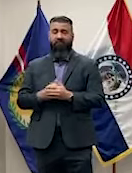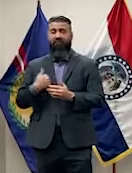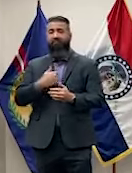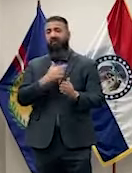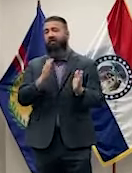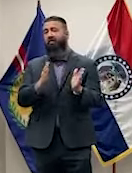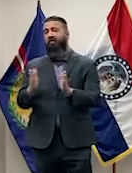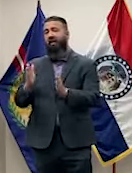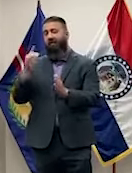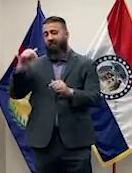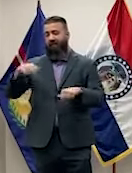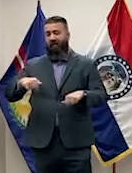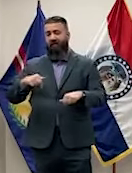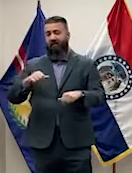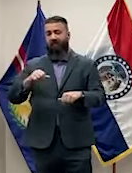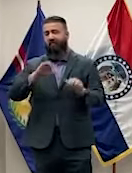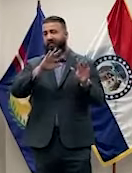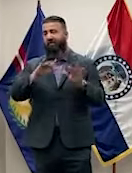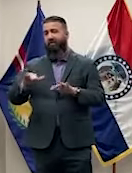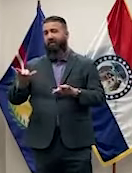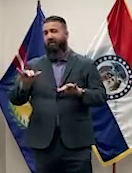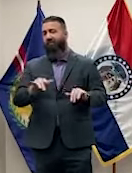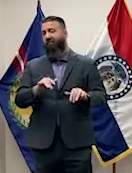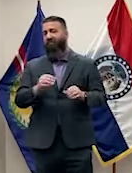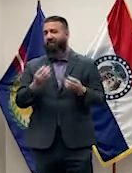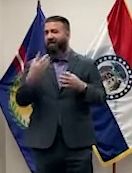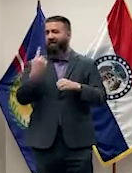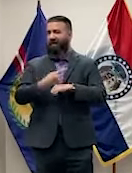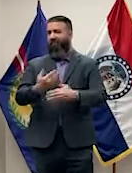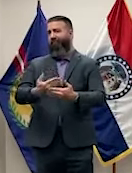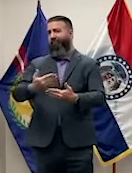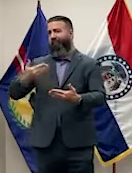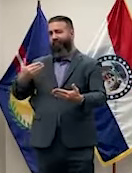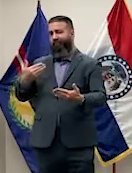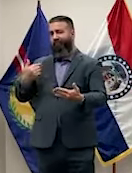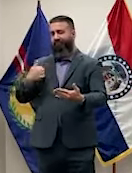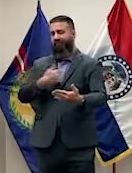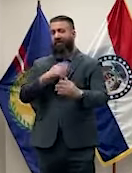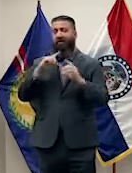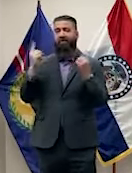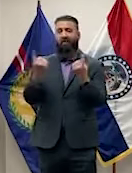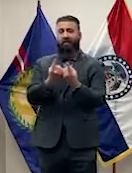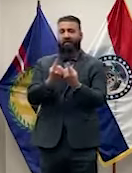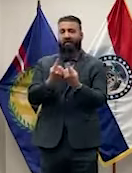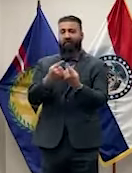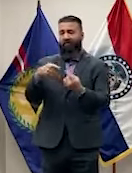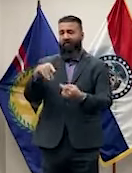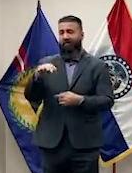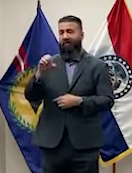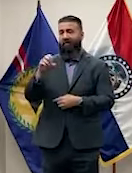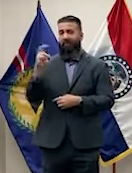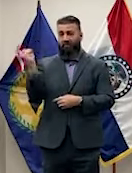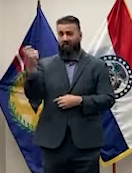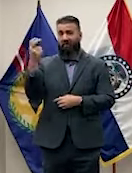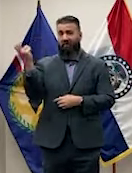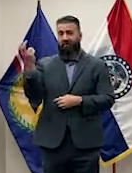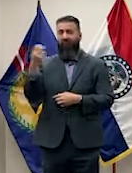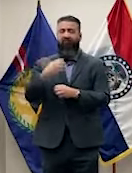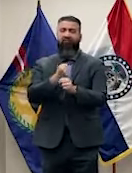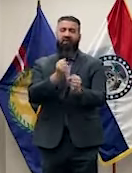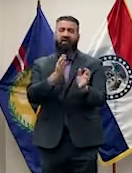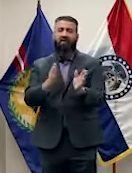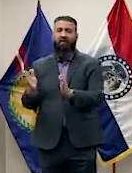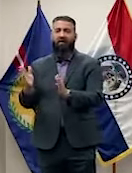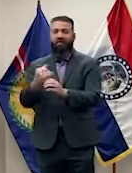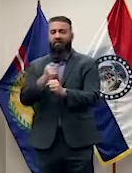for these snowstorms many days in advance, and our Department of Public Transportation is making plans to